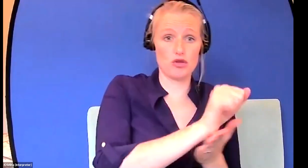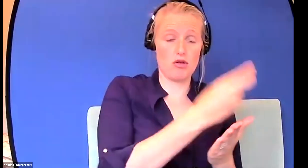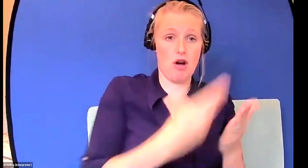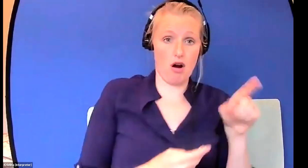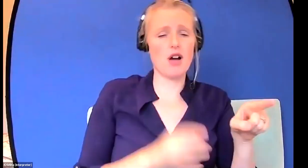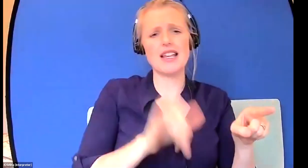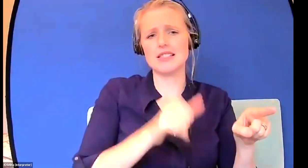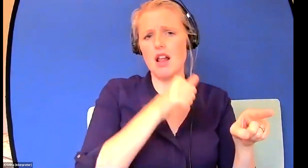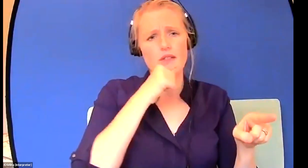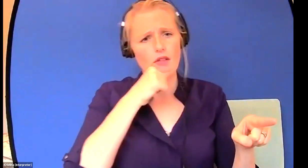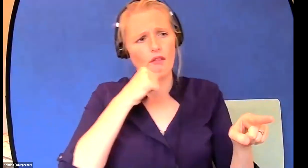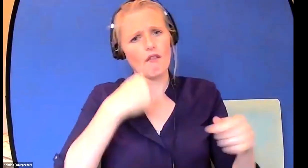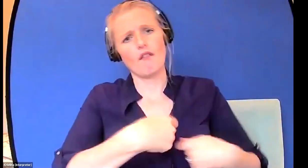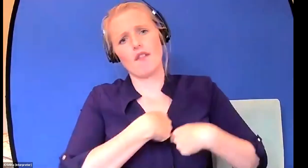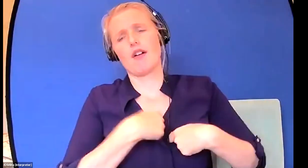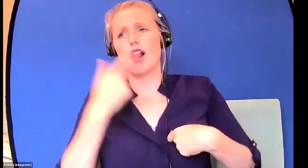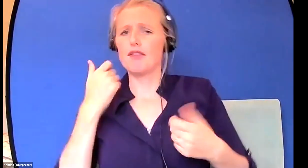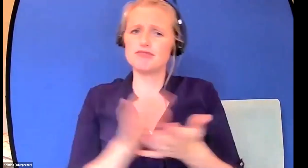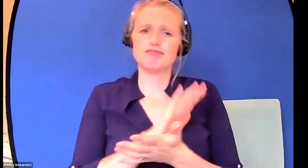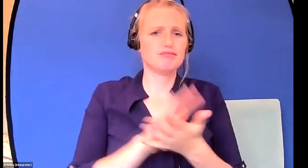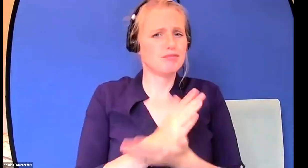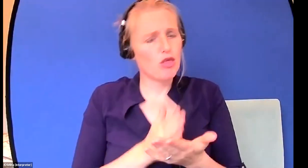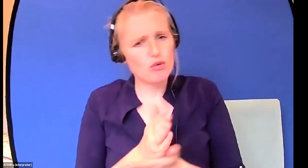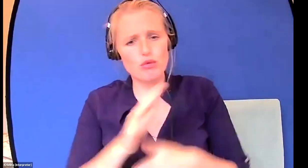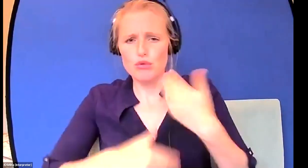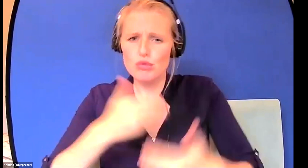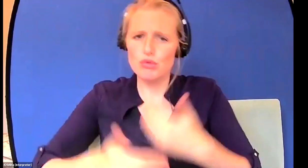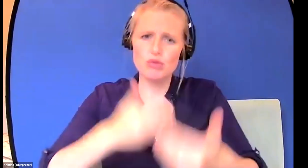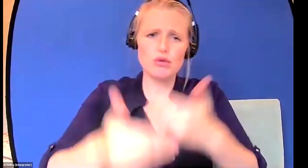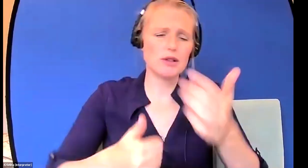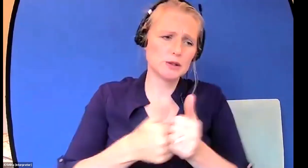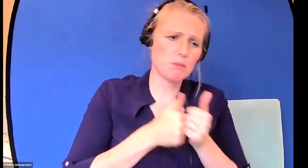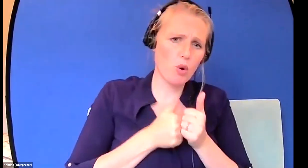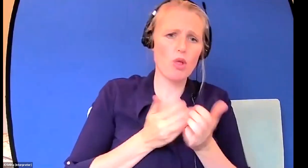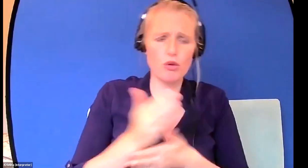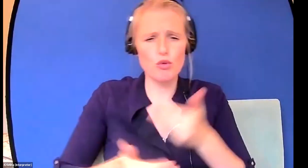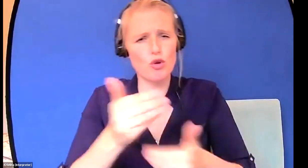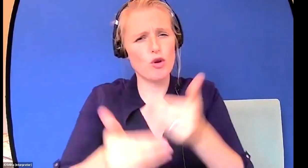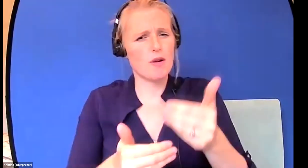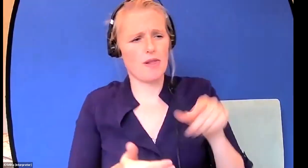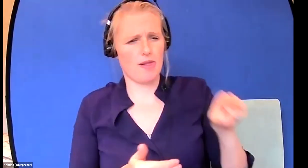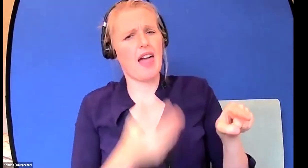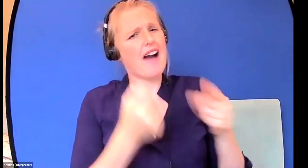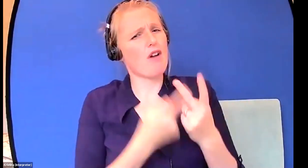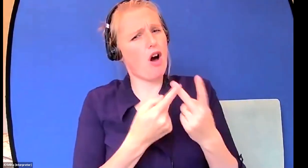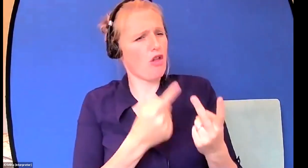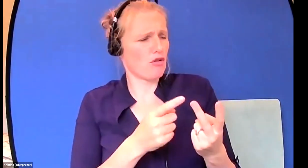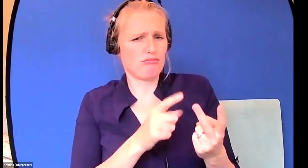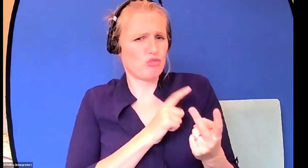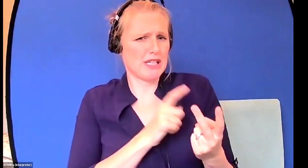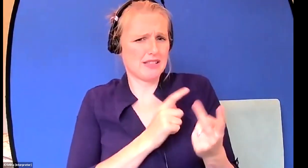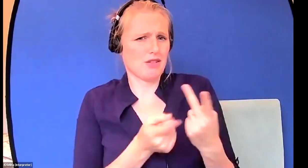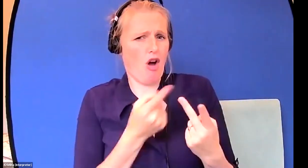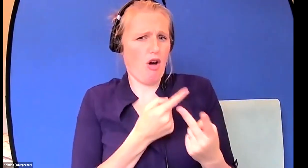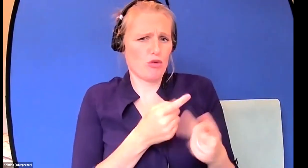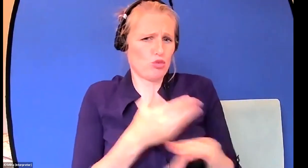well provide a good distraction from the pandemic or support us through the crisis, but that's not really their only purpose. Because if it